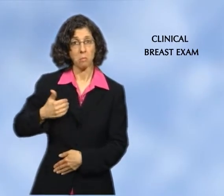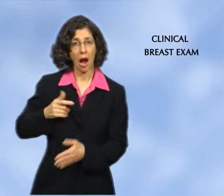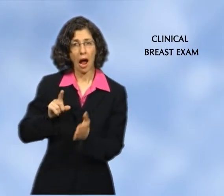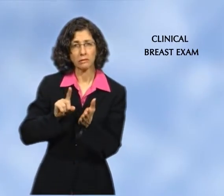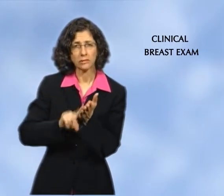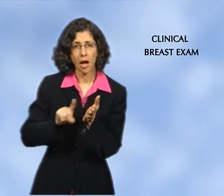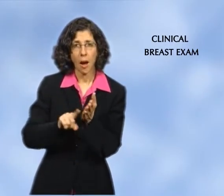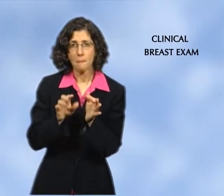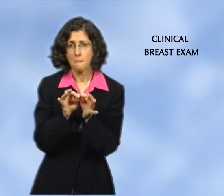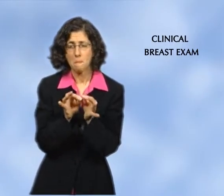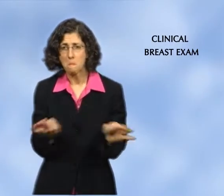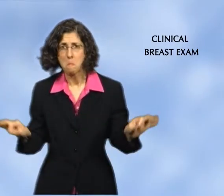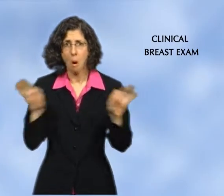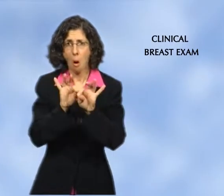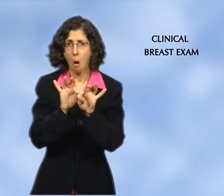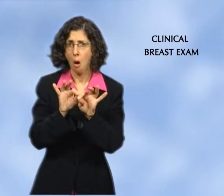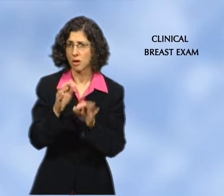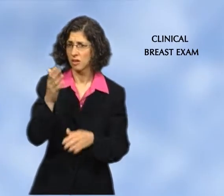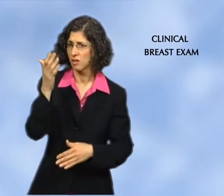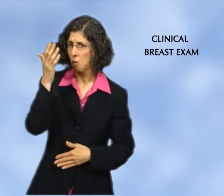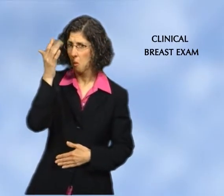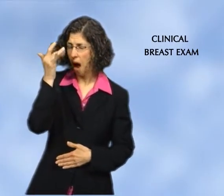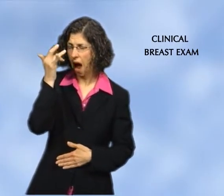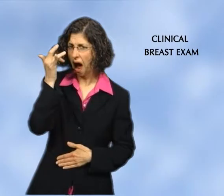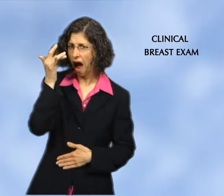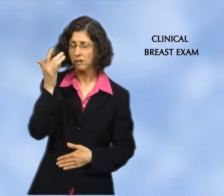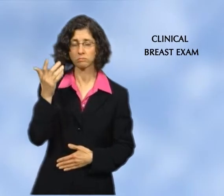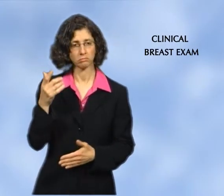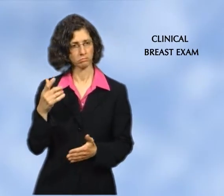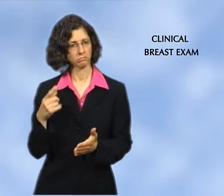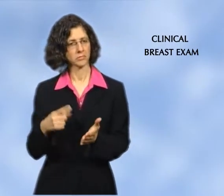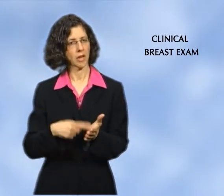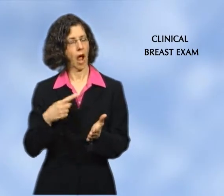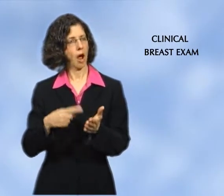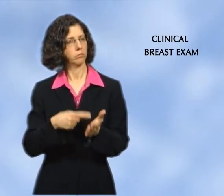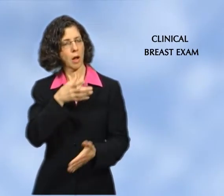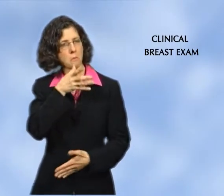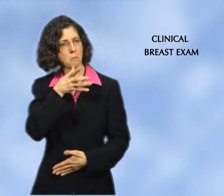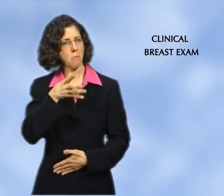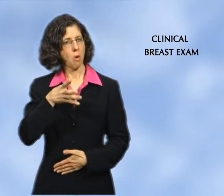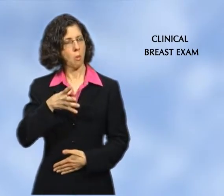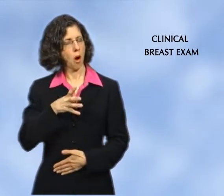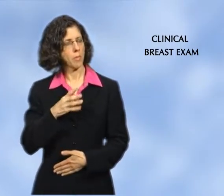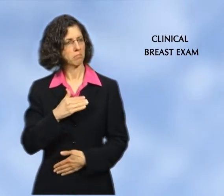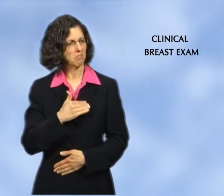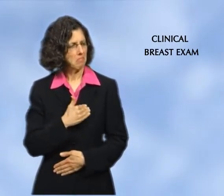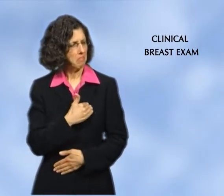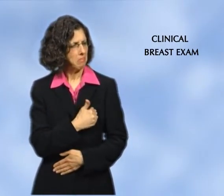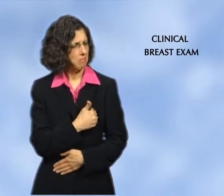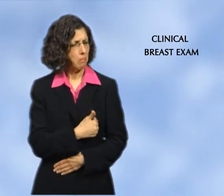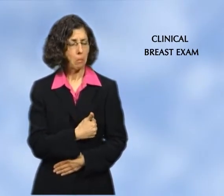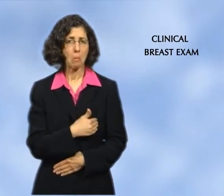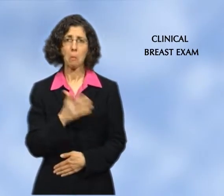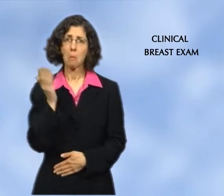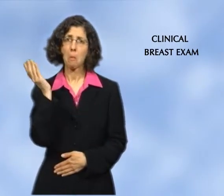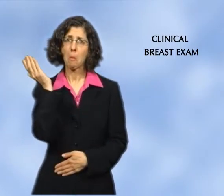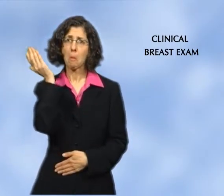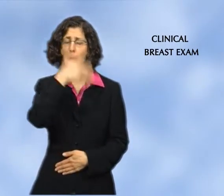The clinical breast examination is an important part of a thorough breast cancer